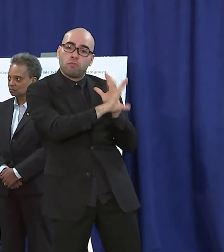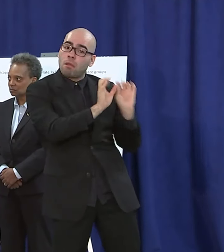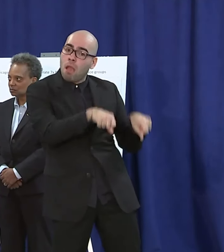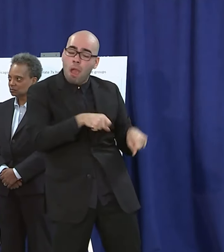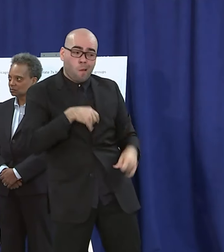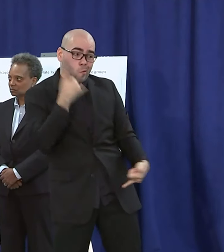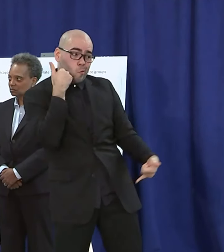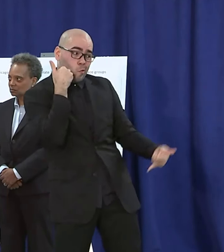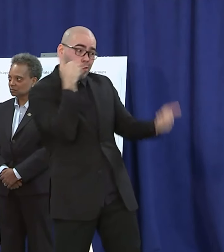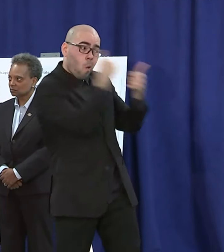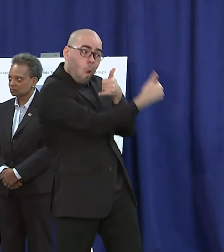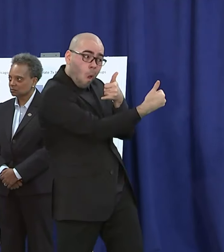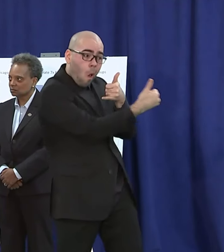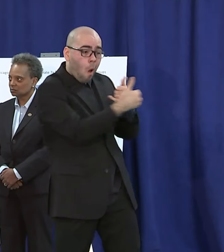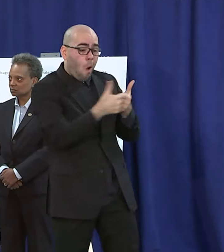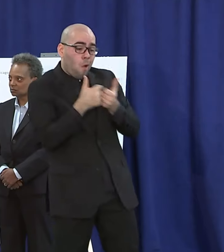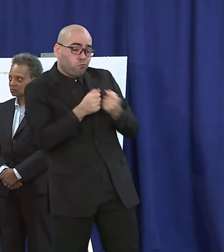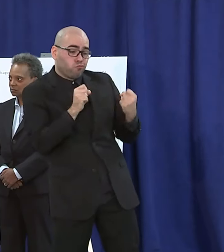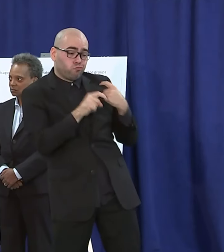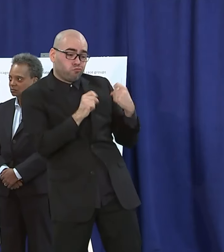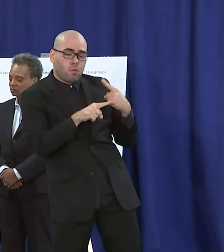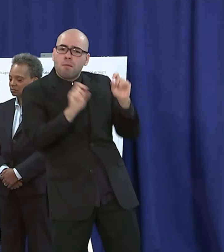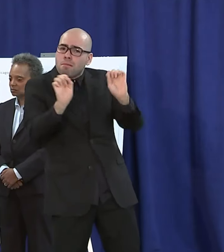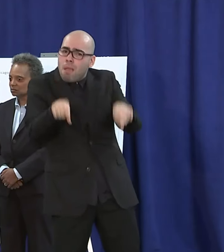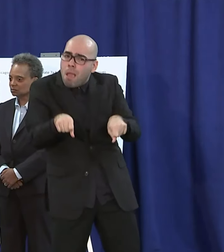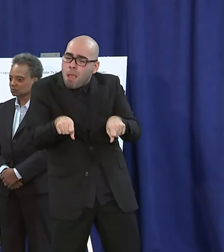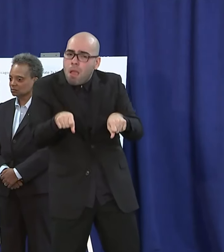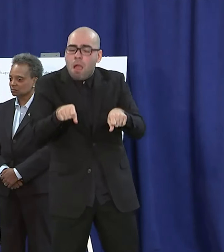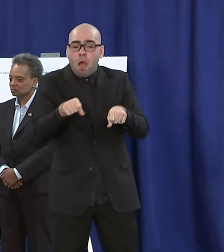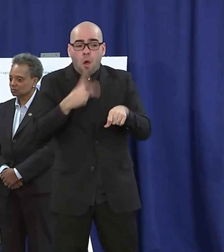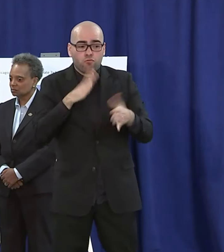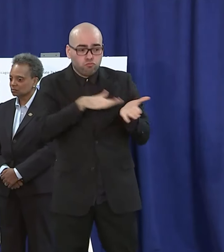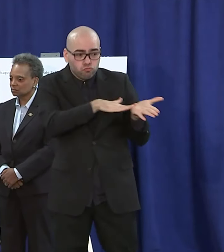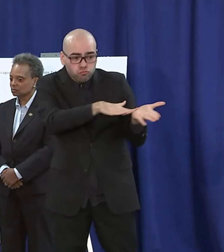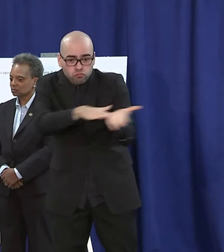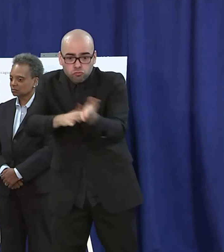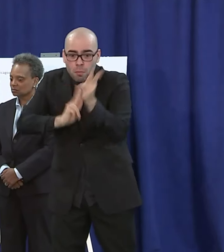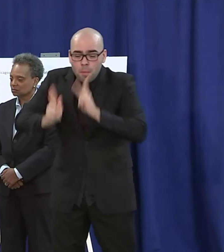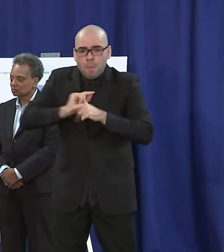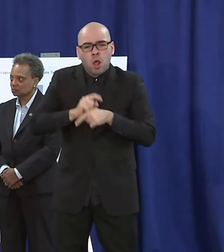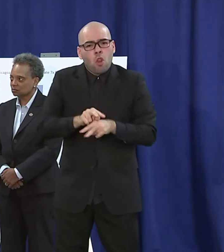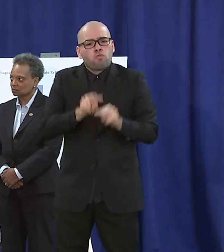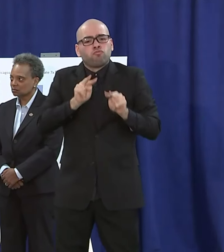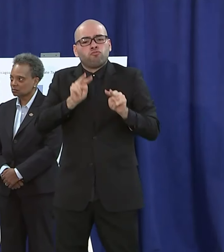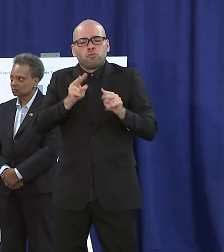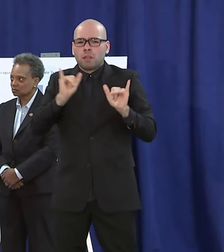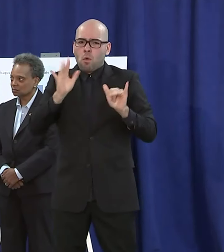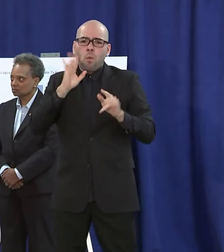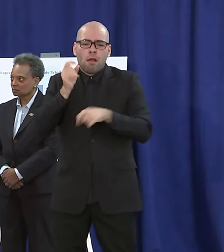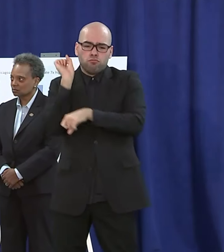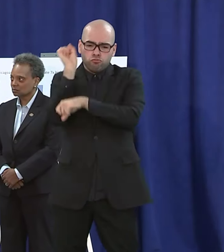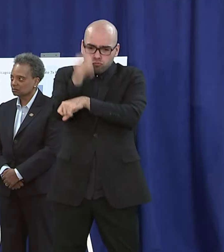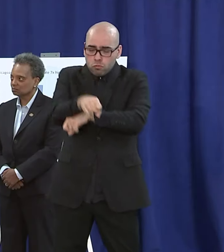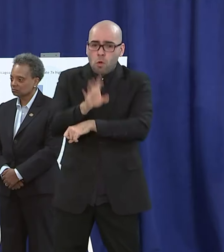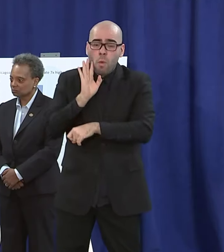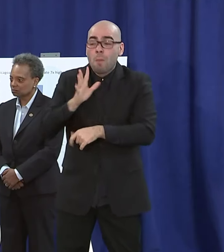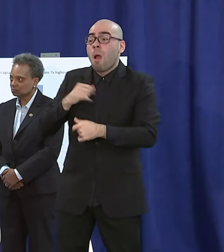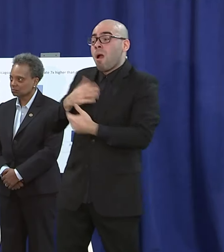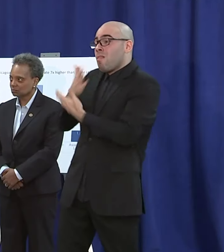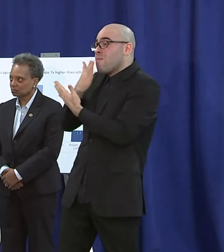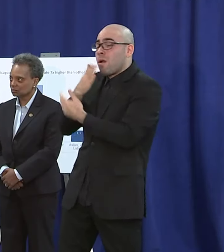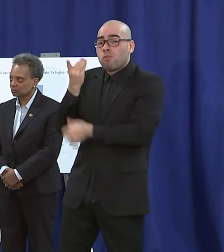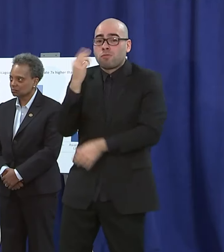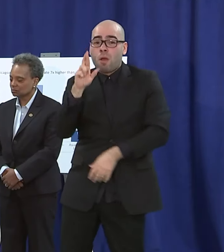on everyone, but at the same time, let's be vigilant in this, and we will get through it. And I'd like to thank particularly Dr. Awadi and Mayor